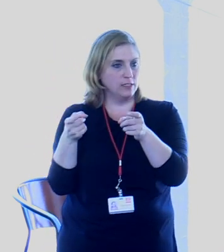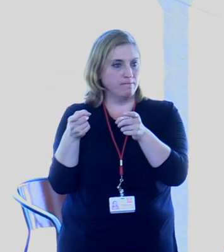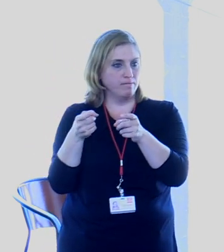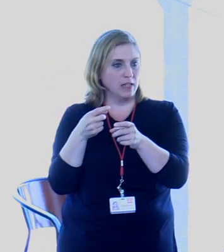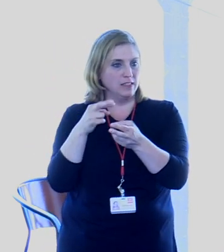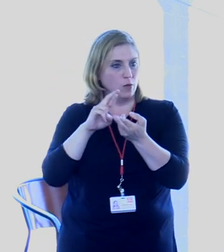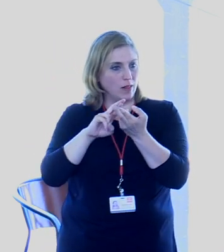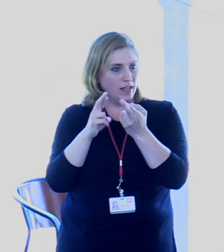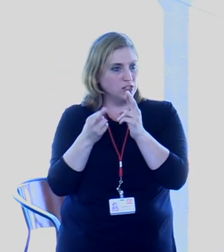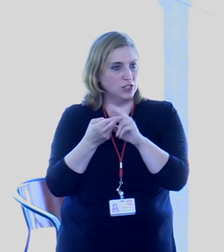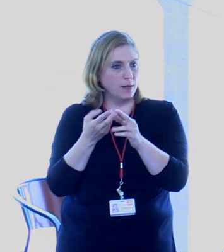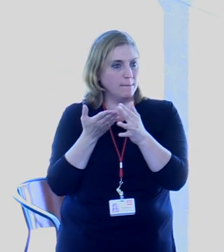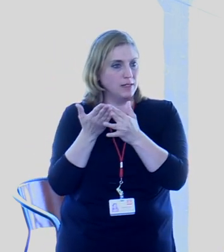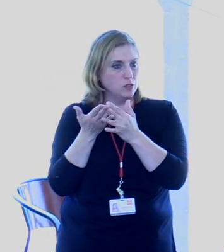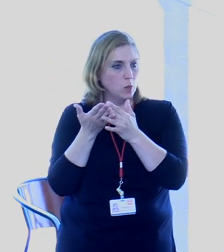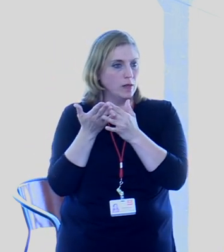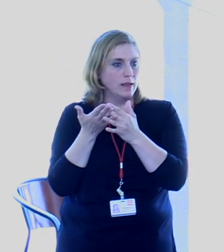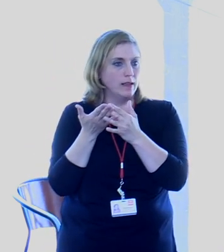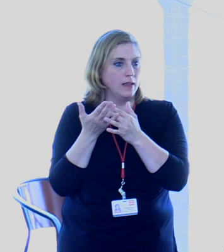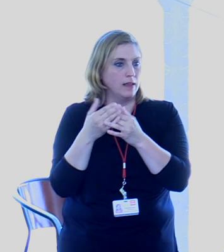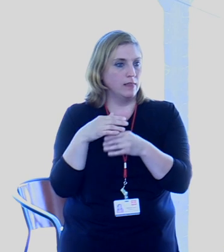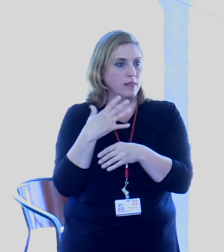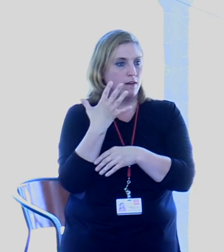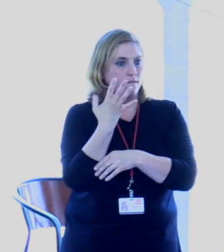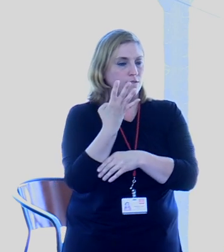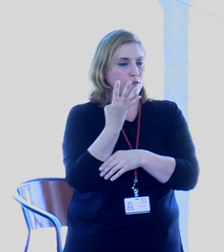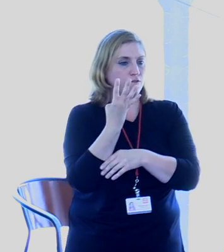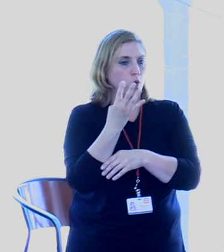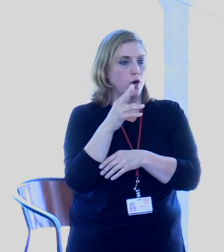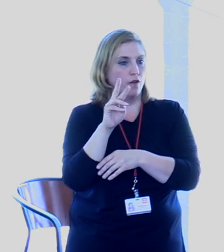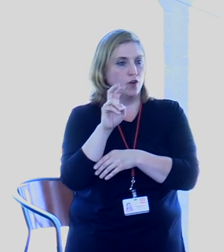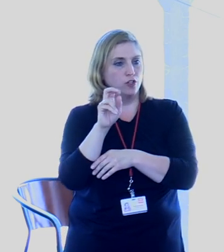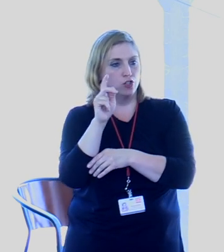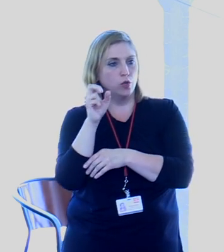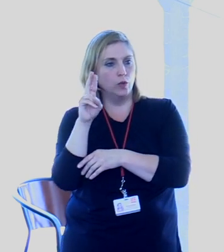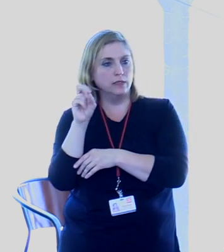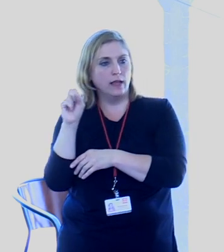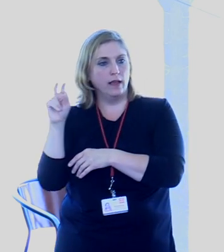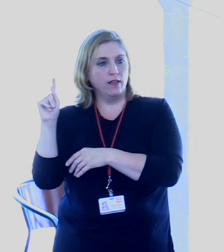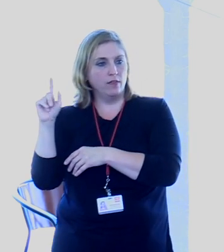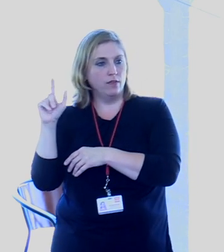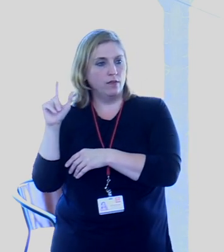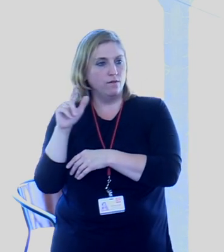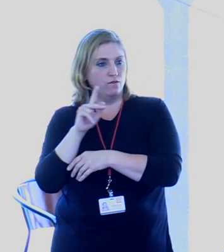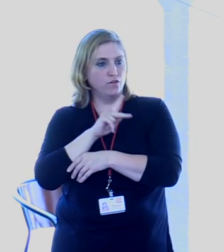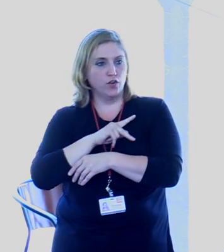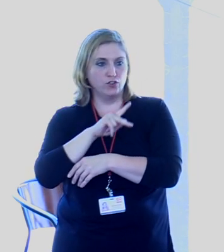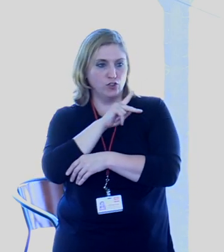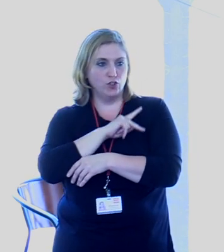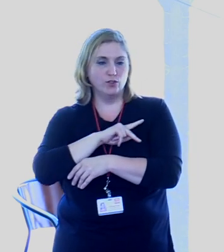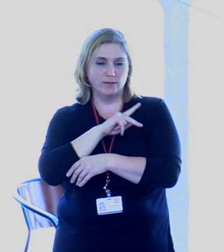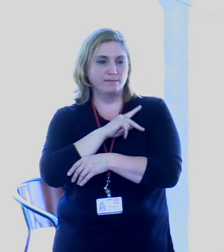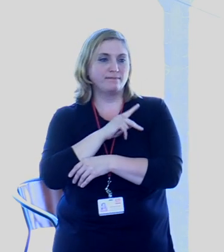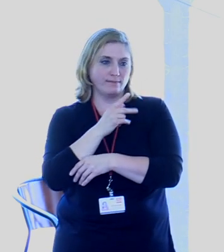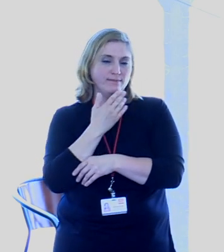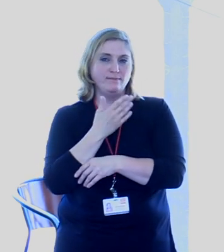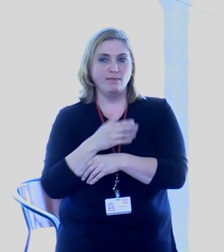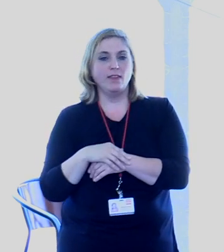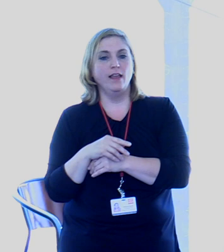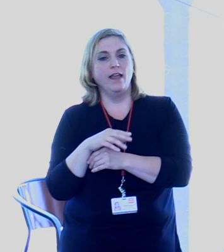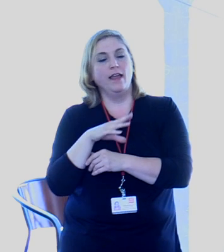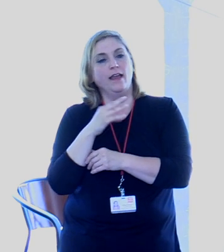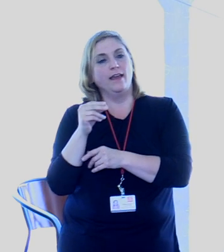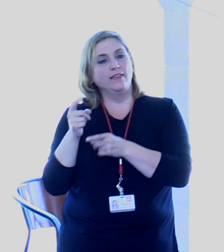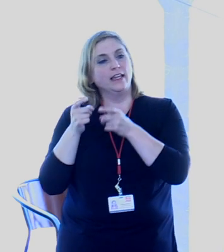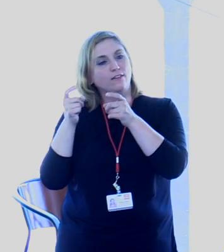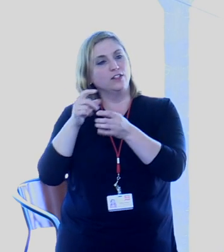there's a relationship between the four cardinal virtues and the three theological virtues and these seven gifts of the Spirit,